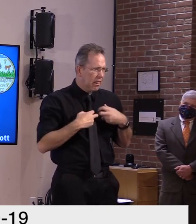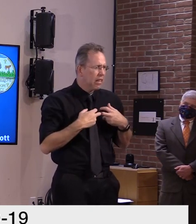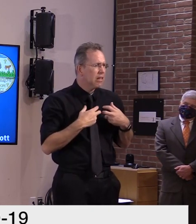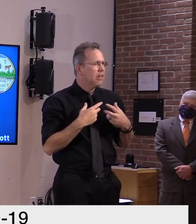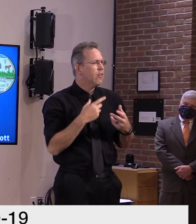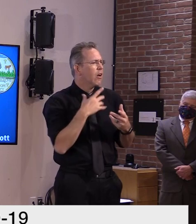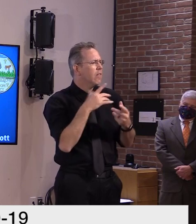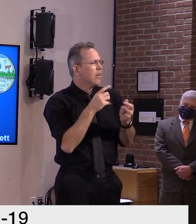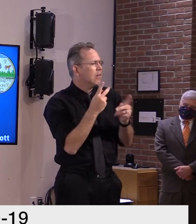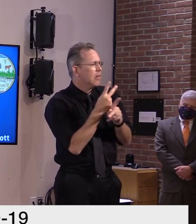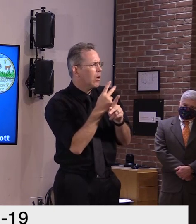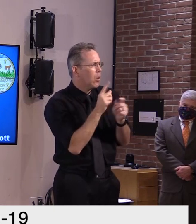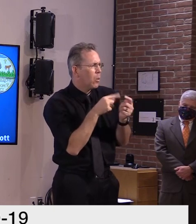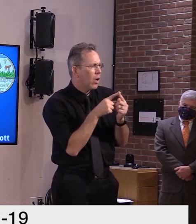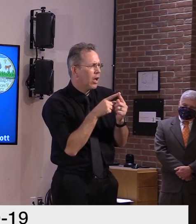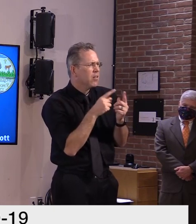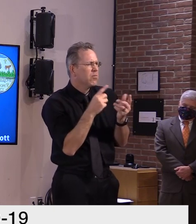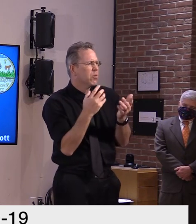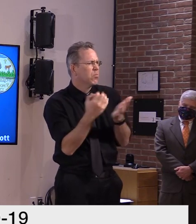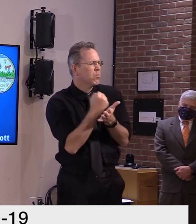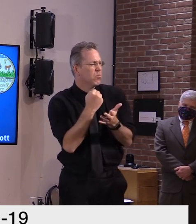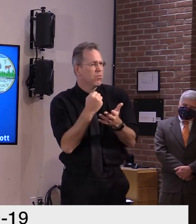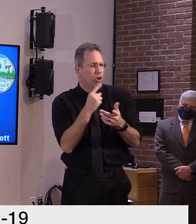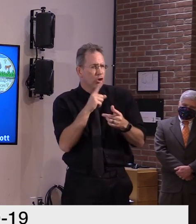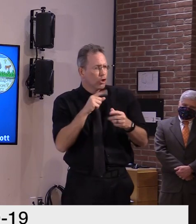that point. And